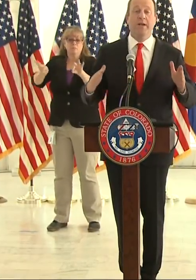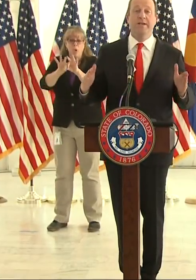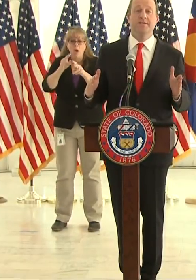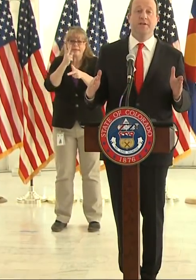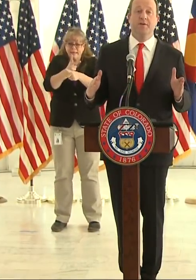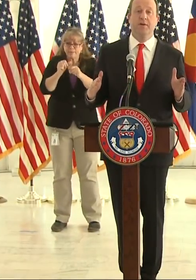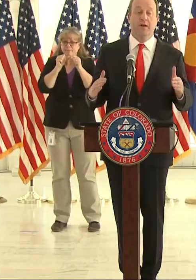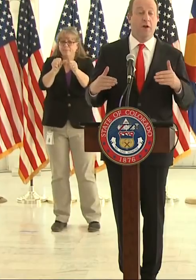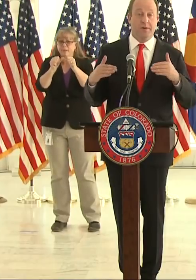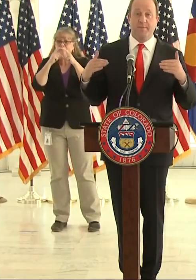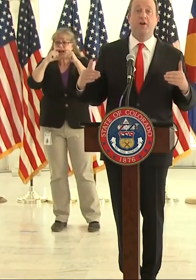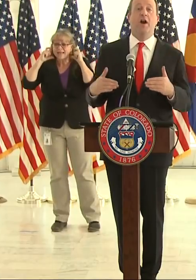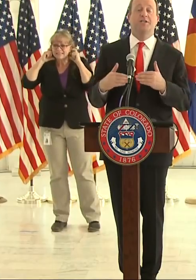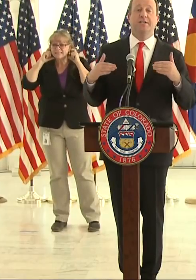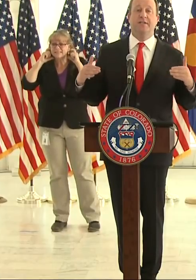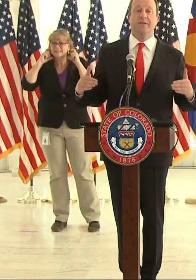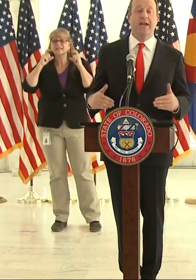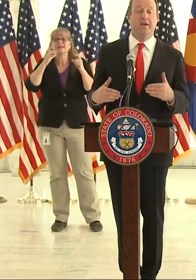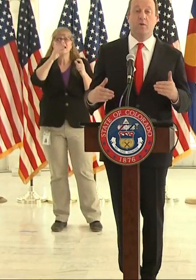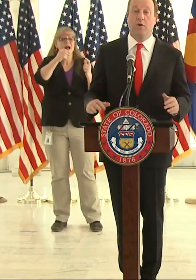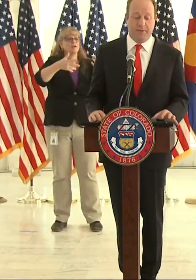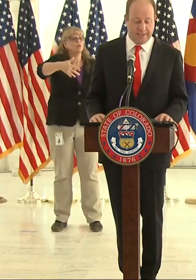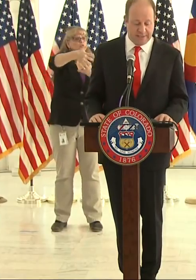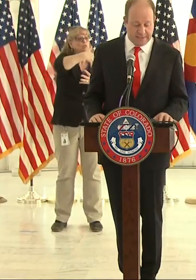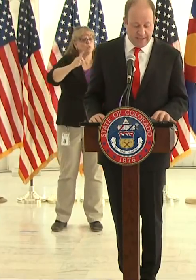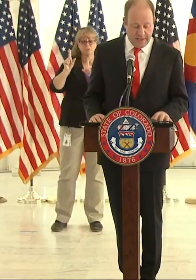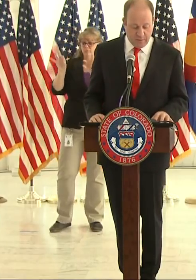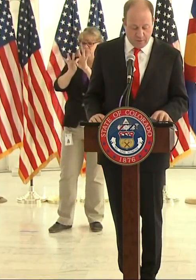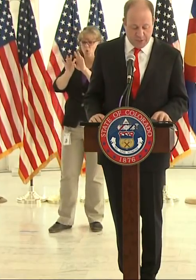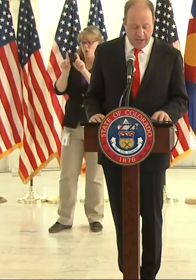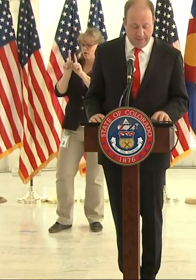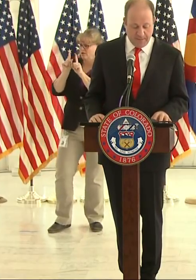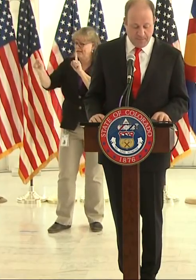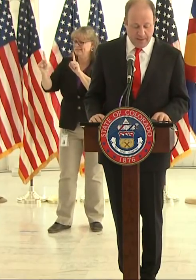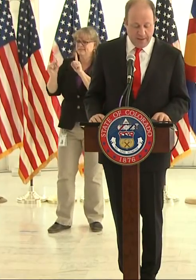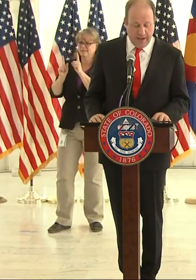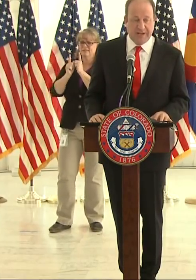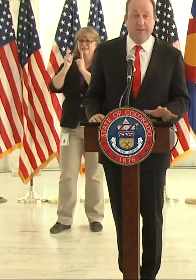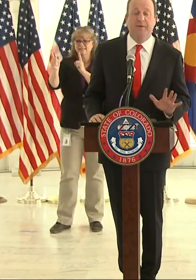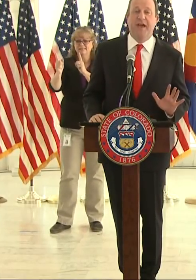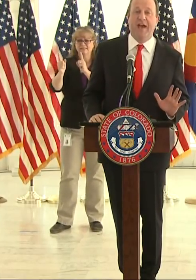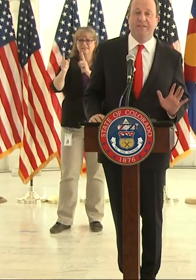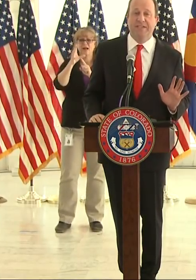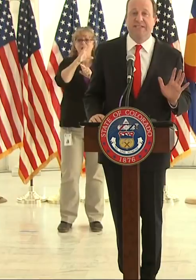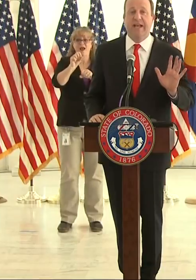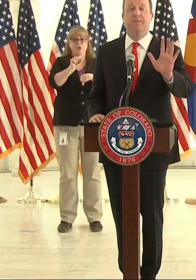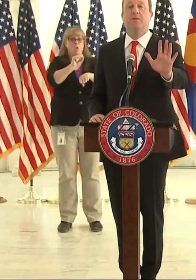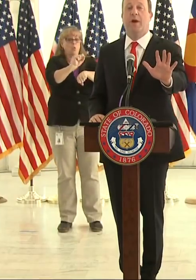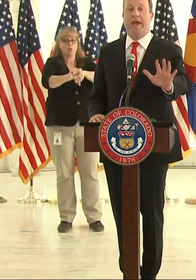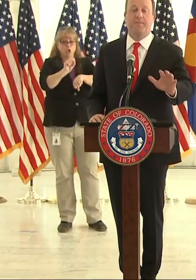are what we need to do, along with the precautions that we take at our workplaces and when we're shopping, to be able to have a sustainable